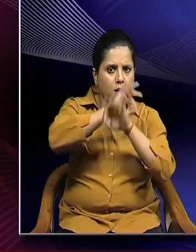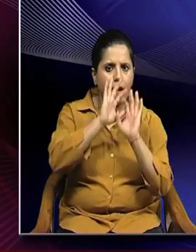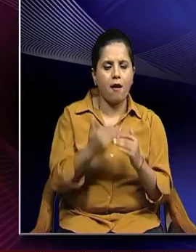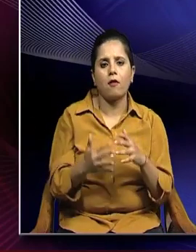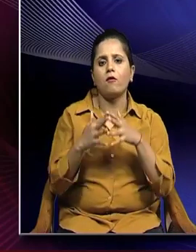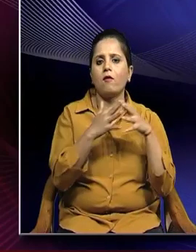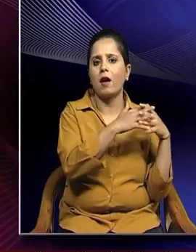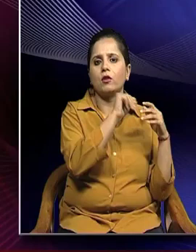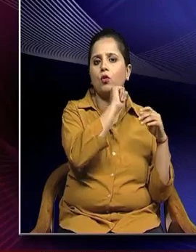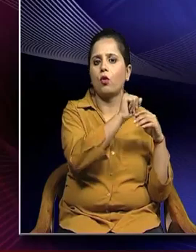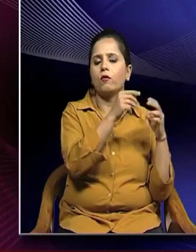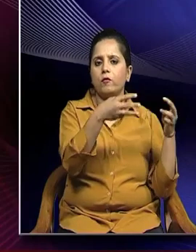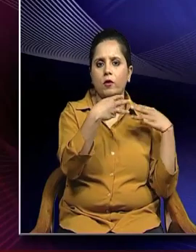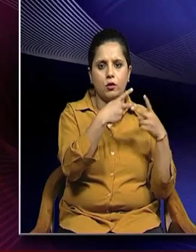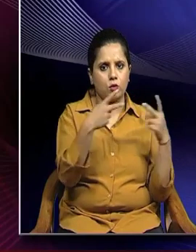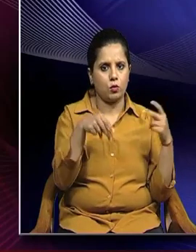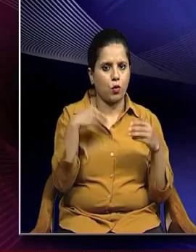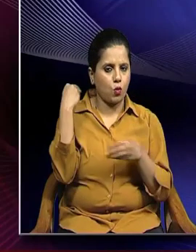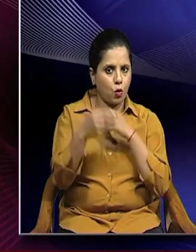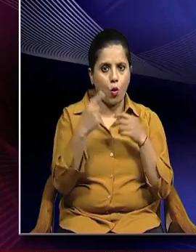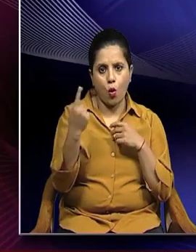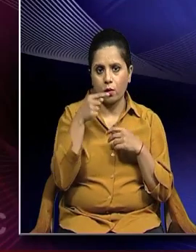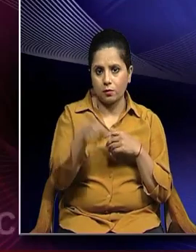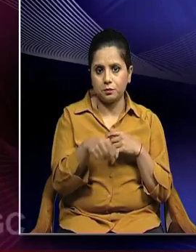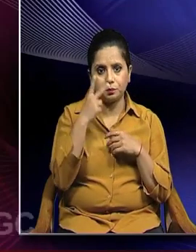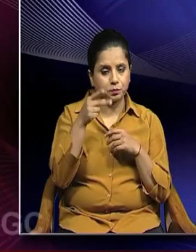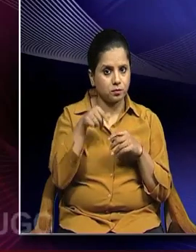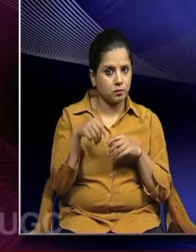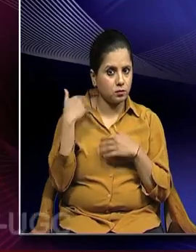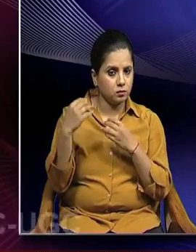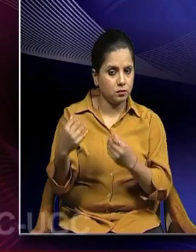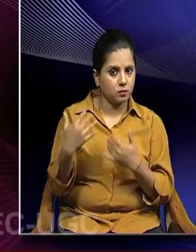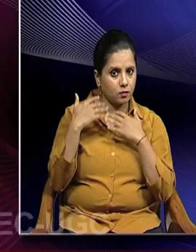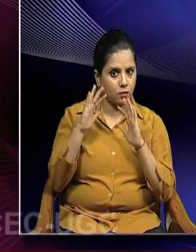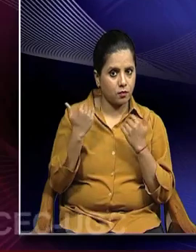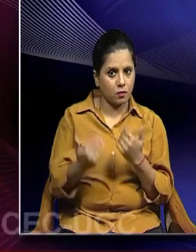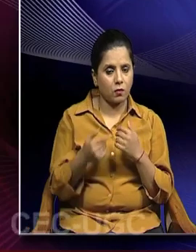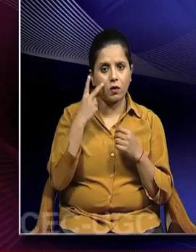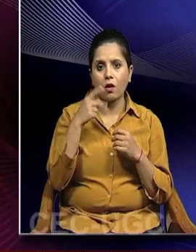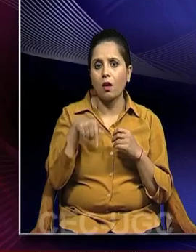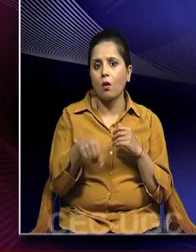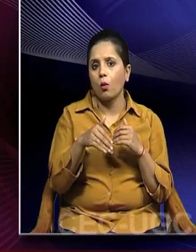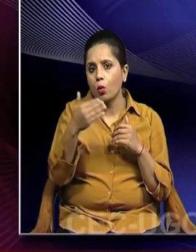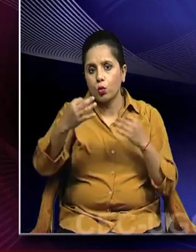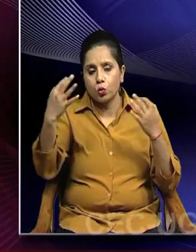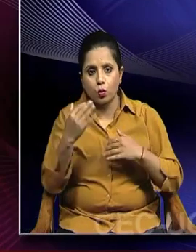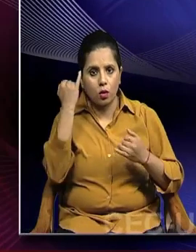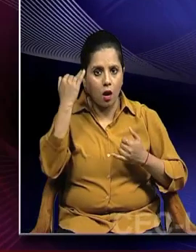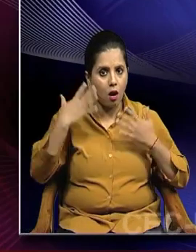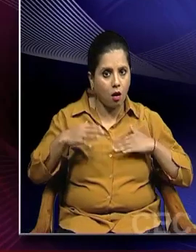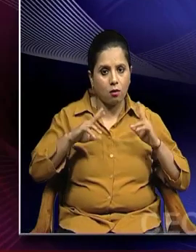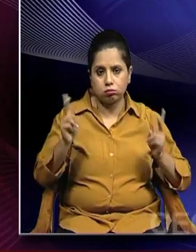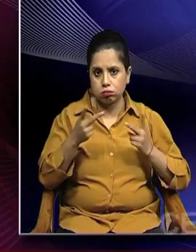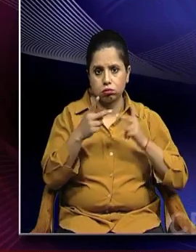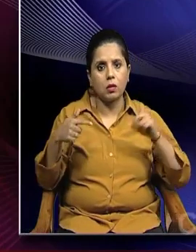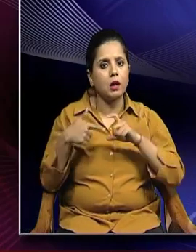windows tradition, and only during recent years, under the influence of post-modern and new age thinkers, Eastern doors